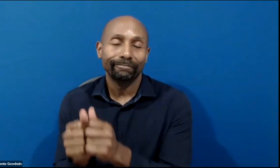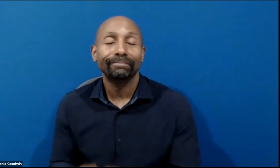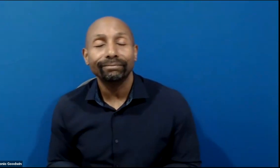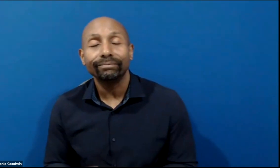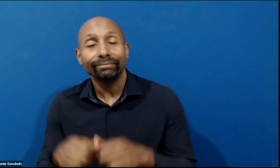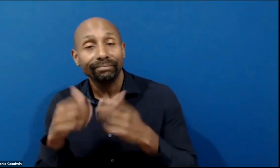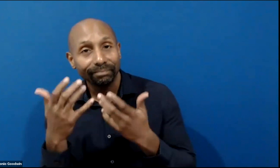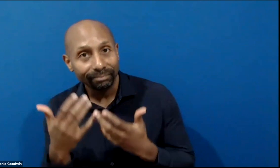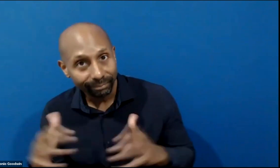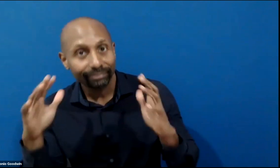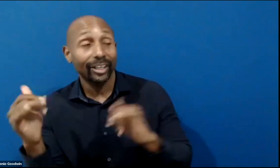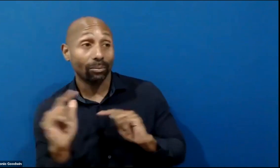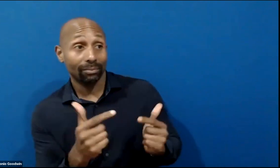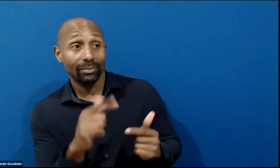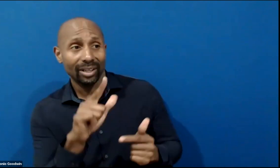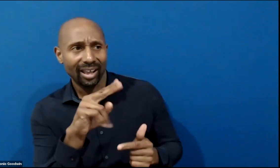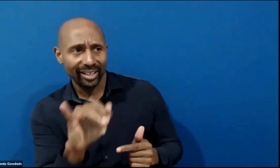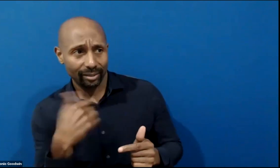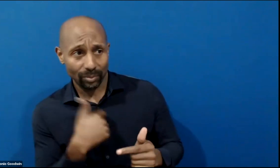Lonnie, we've got some video now.